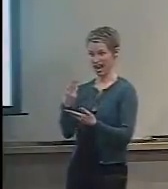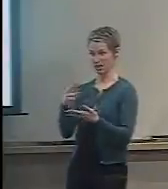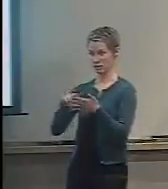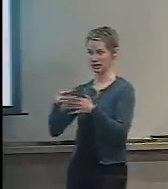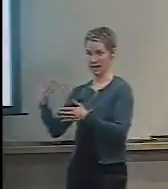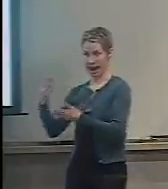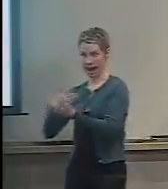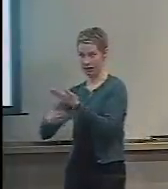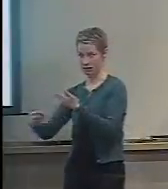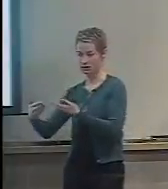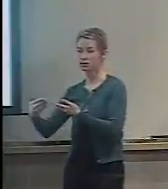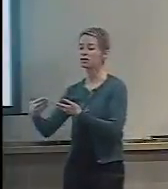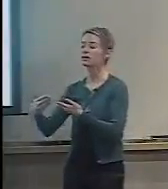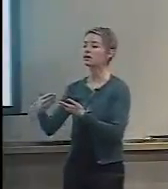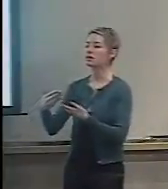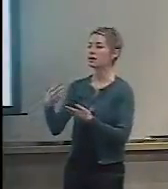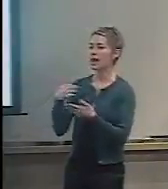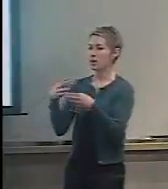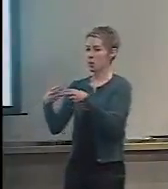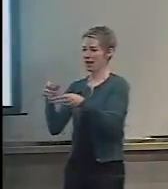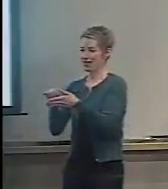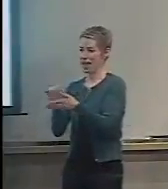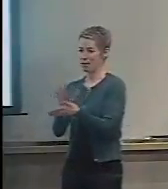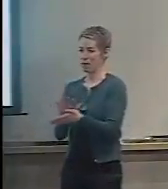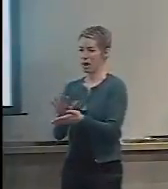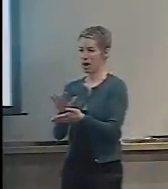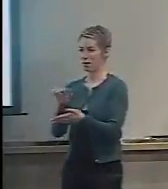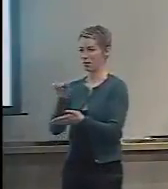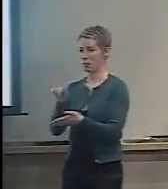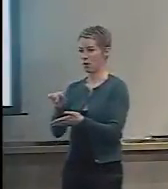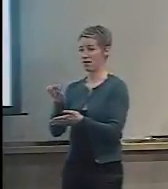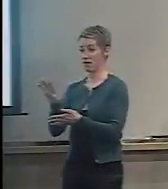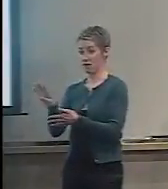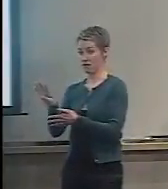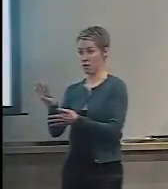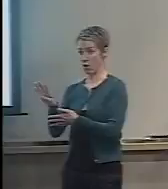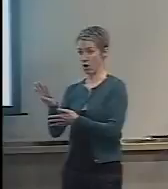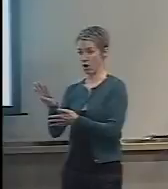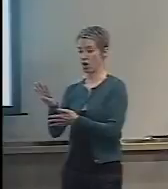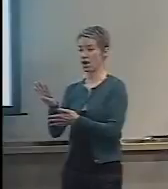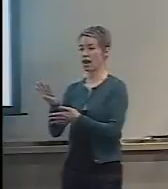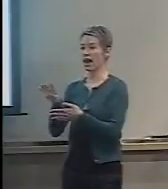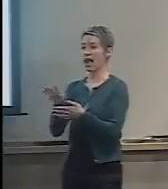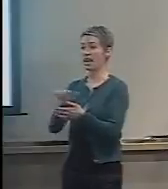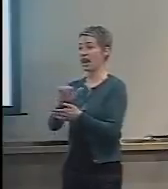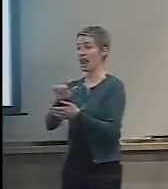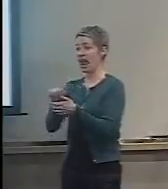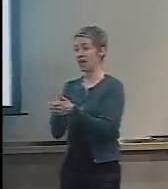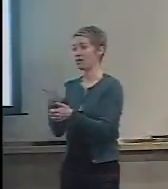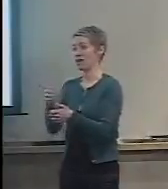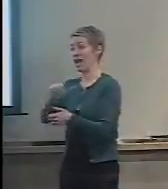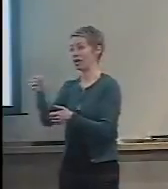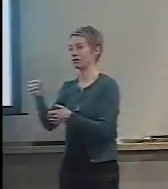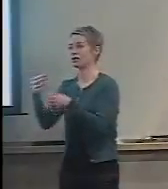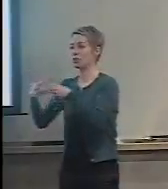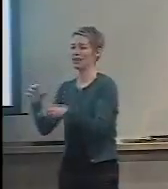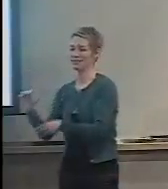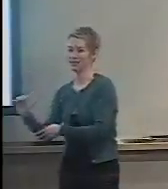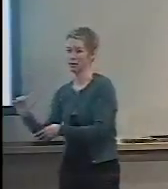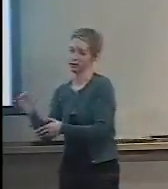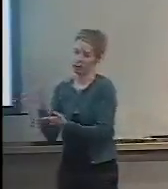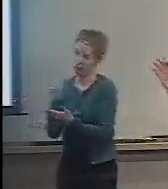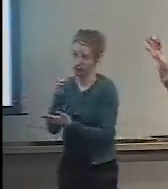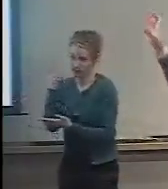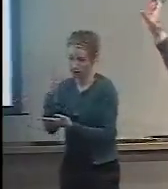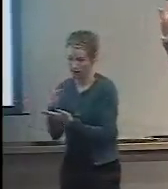hands, and we weighted that by 0.4, and then we weighted everything else 0, which is probably not a smart thing to do.